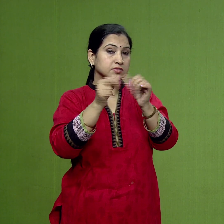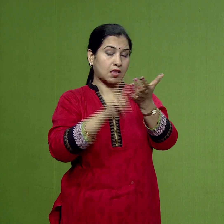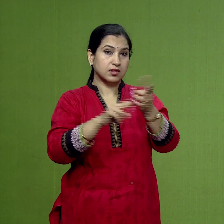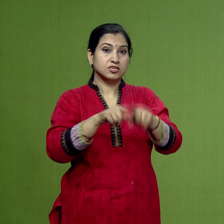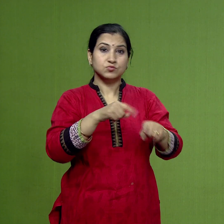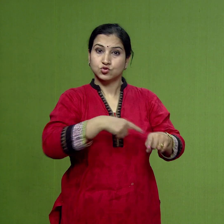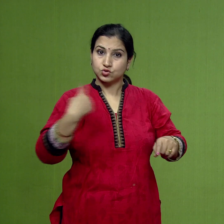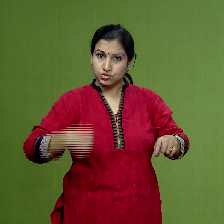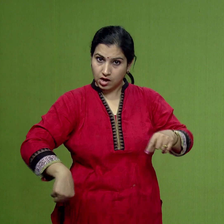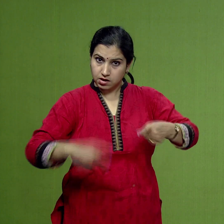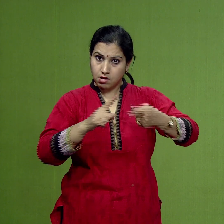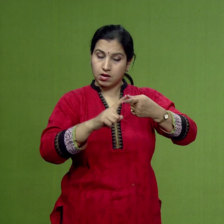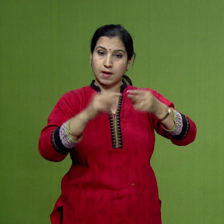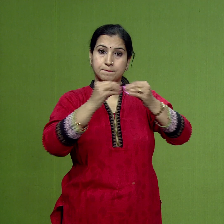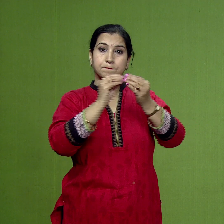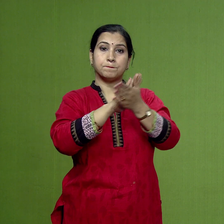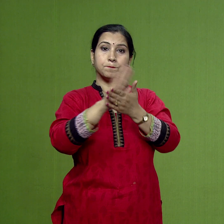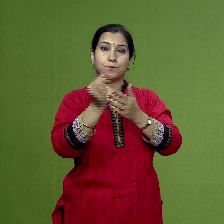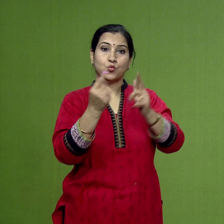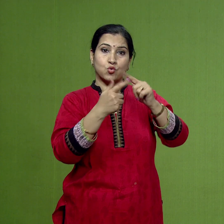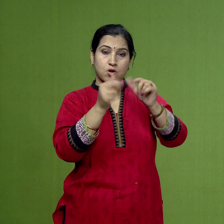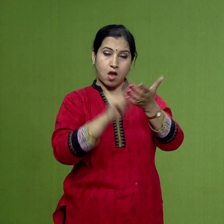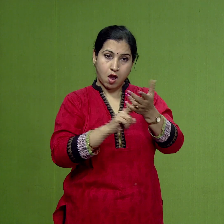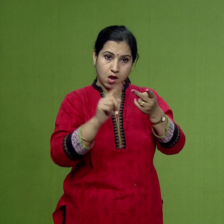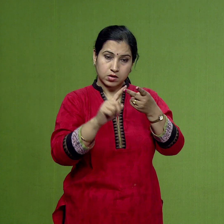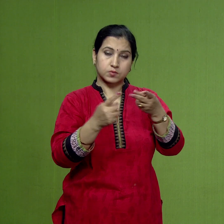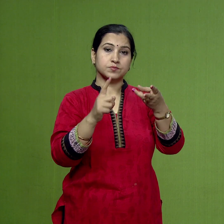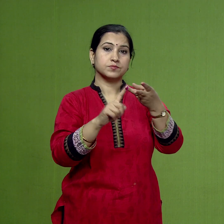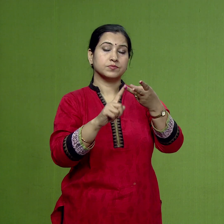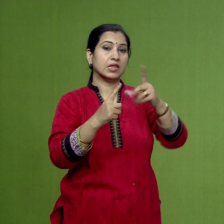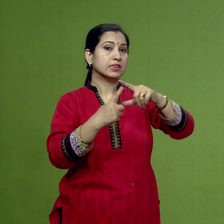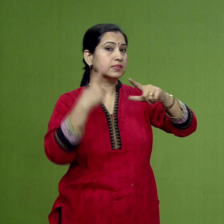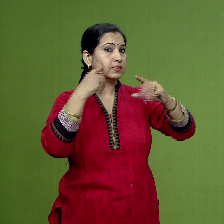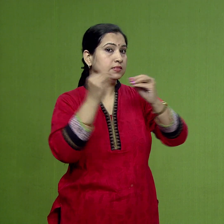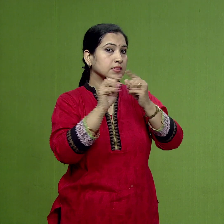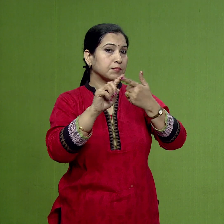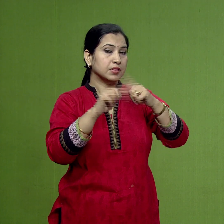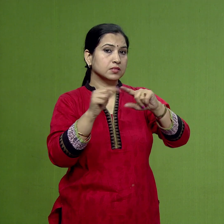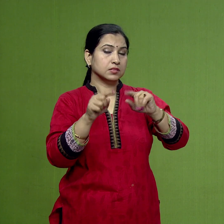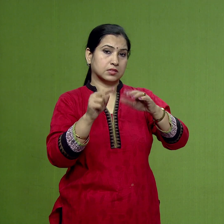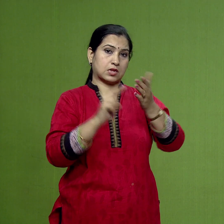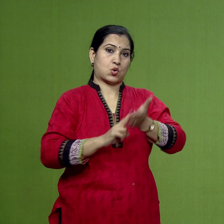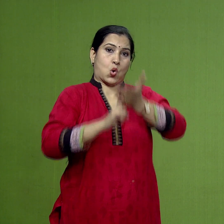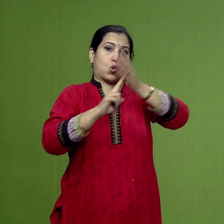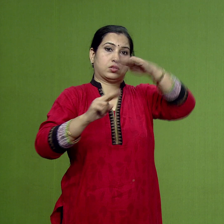China, Bhutan, Tibet, and Nepal lies to its north.